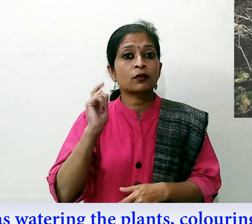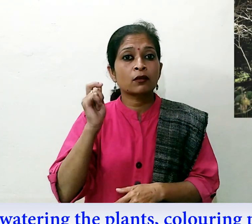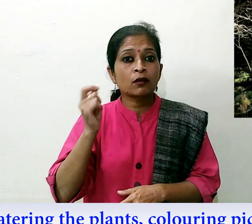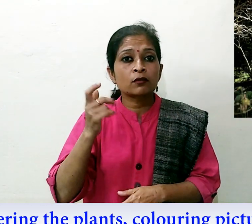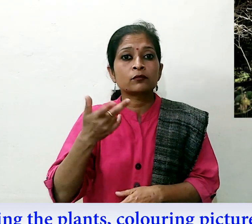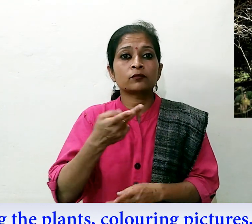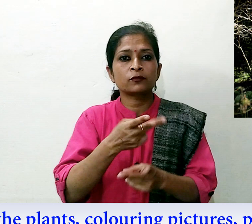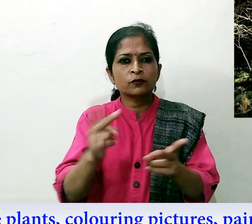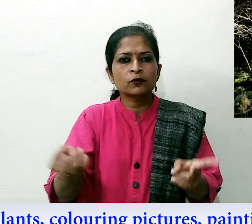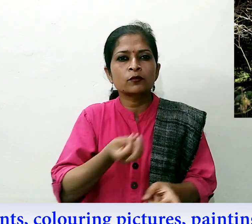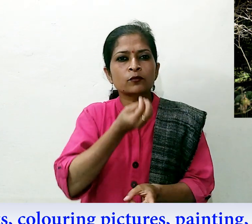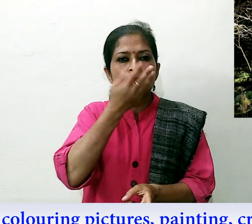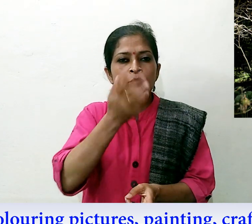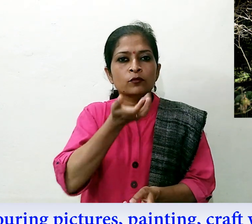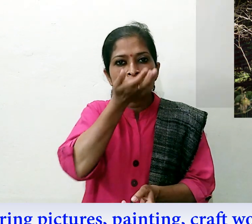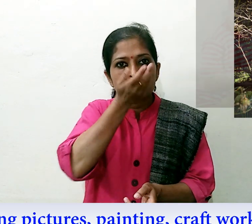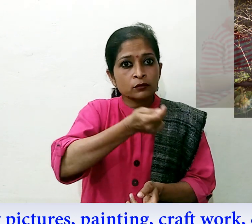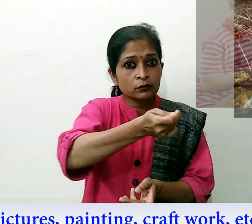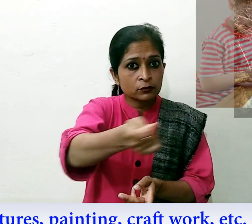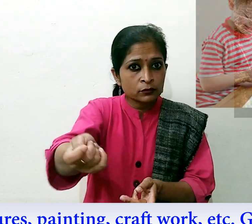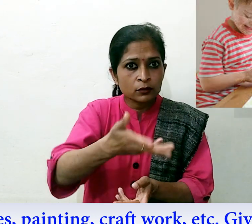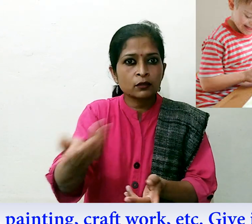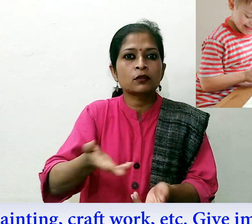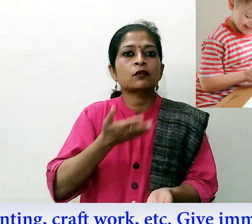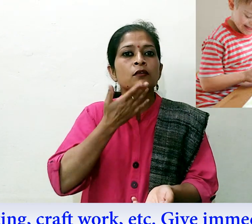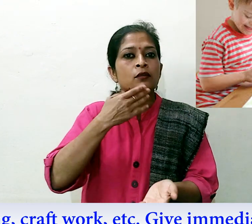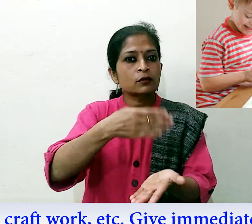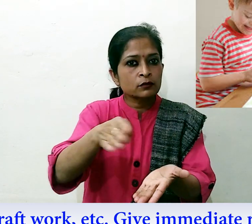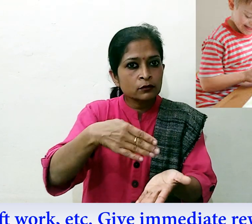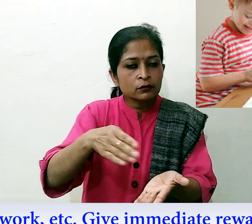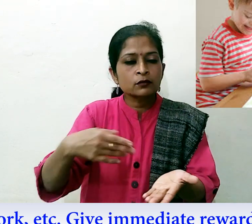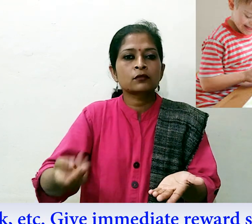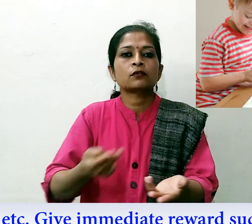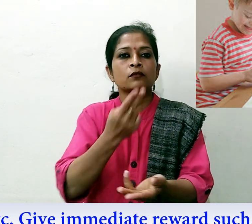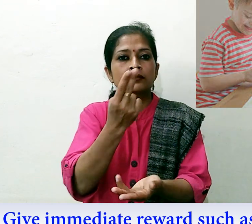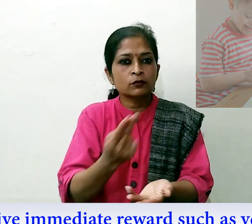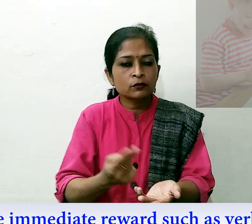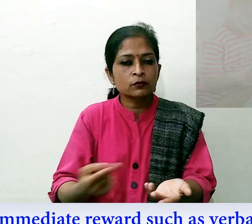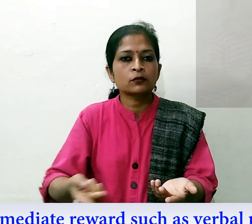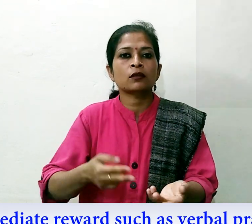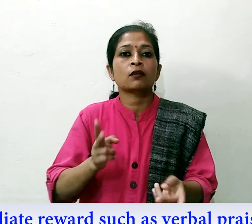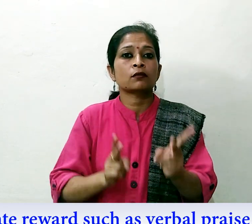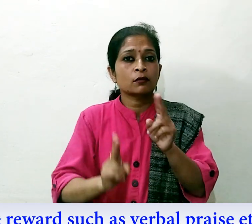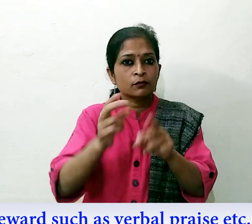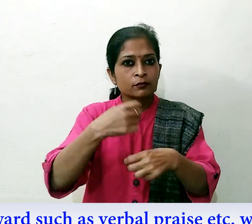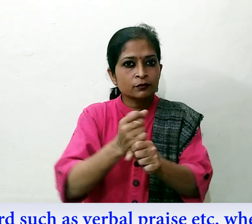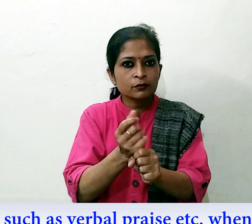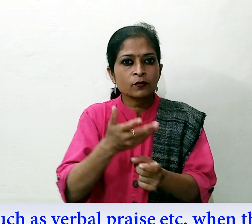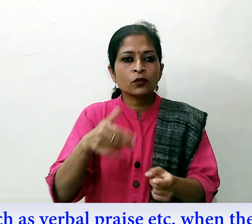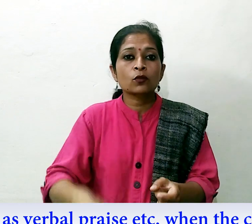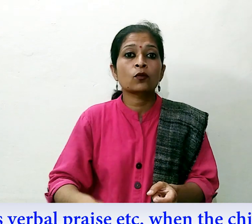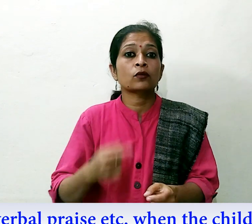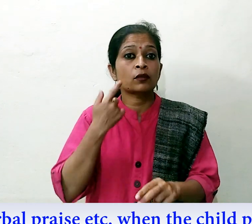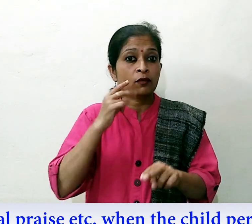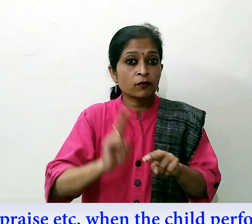the plants, coloring pictures, painting, craft work, etc. Give immediate rewards such as verbal praise,